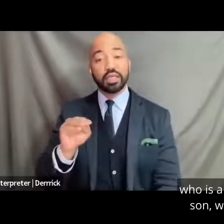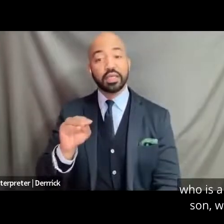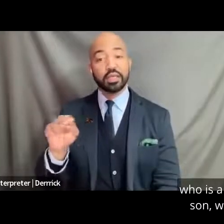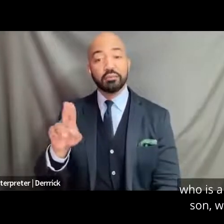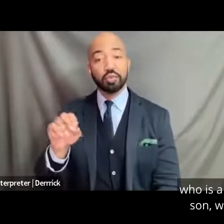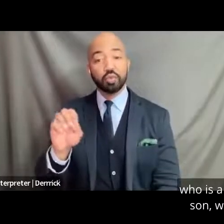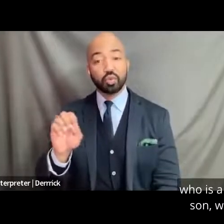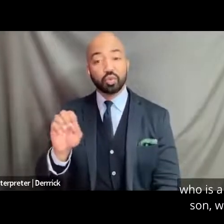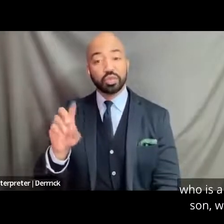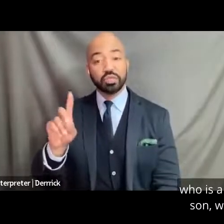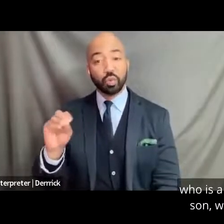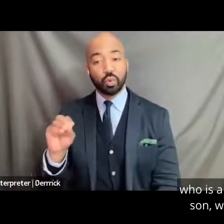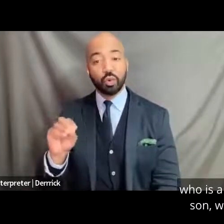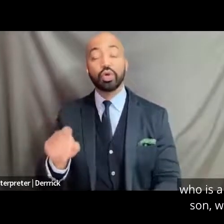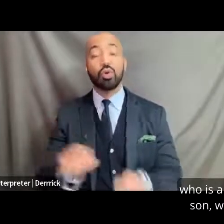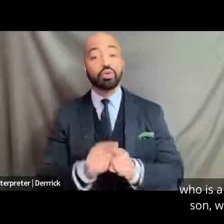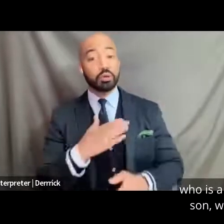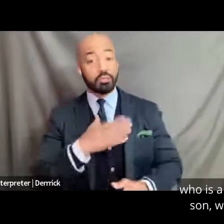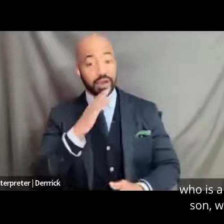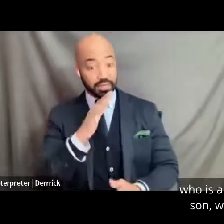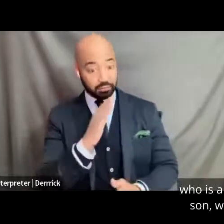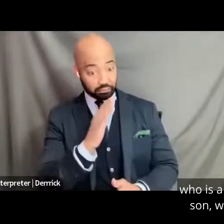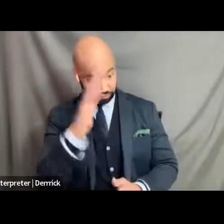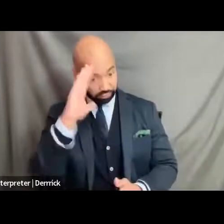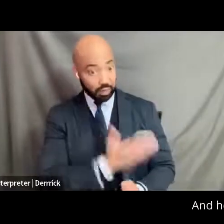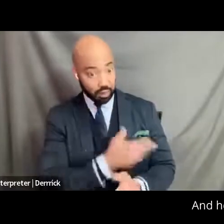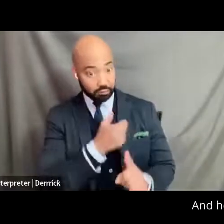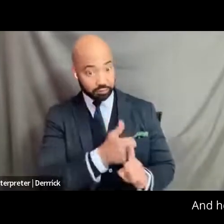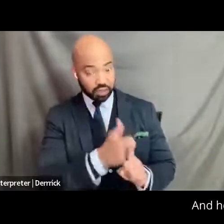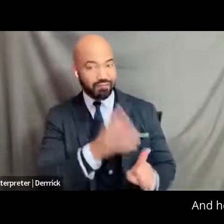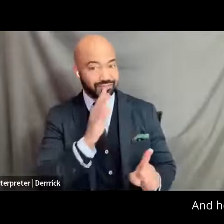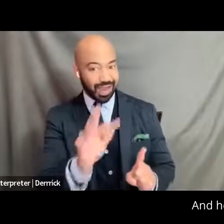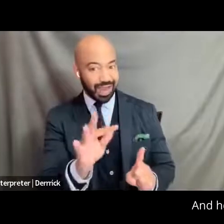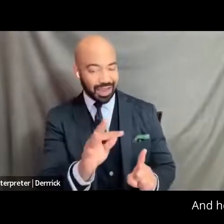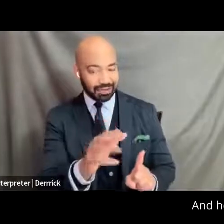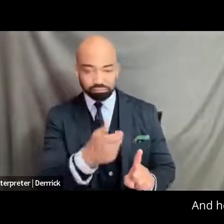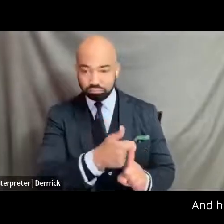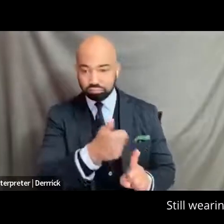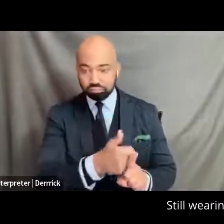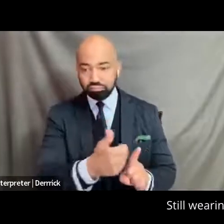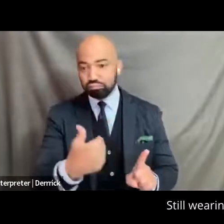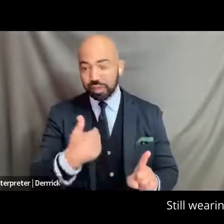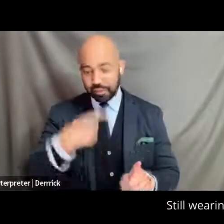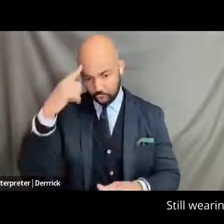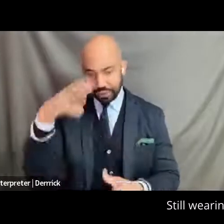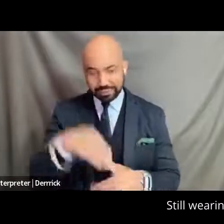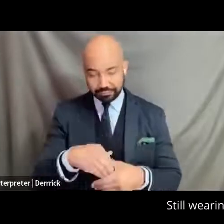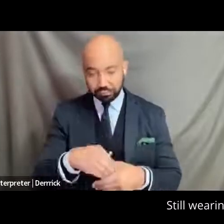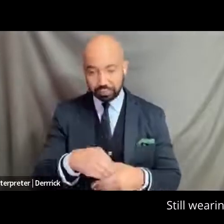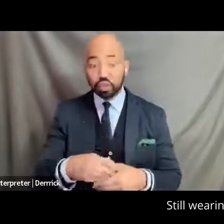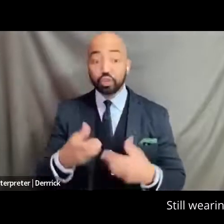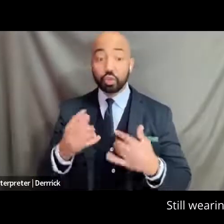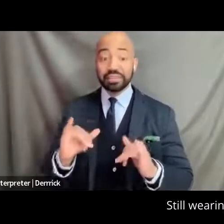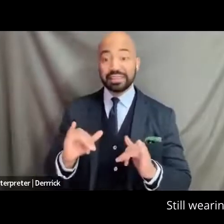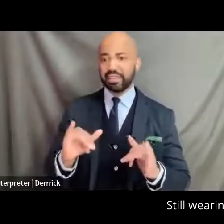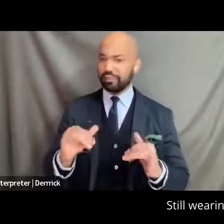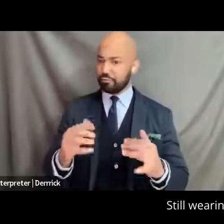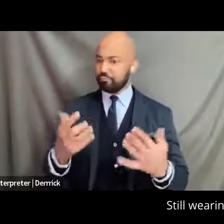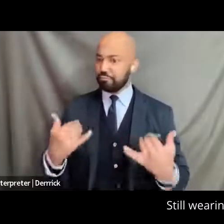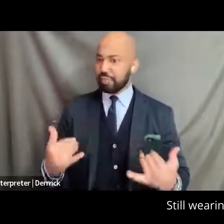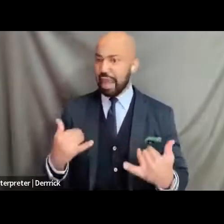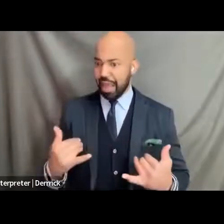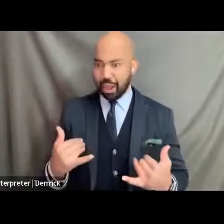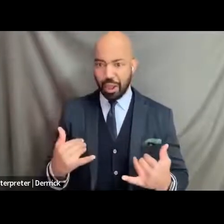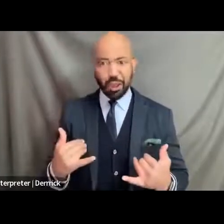autistic son who's nine years old and he's at school today you know still wearing his mask you know in in